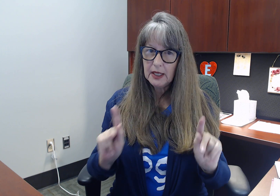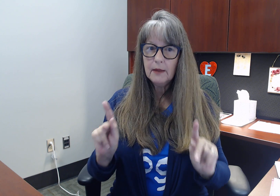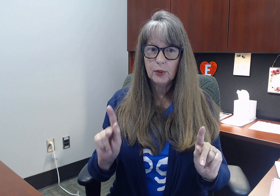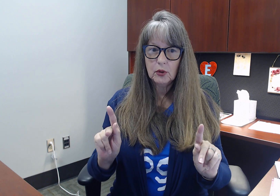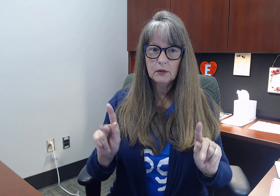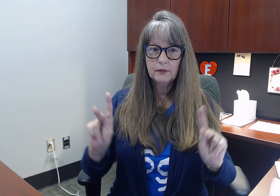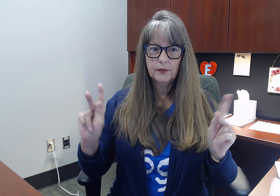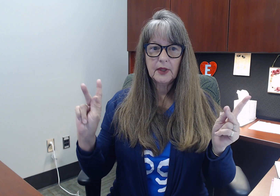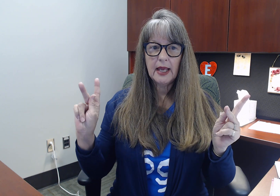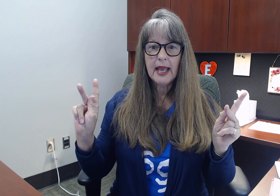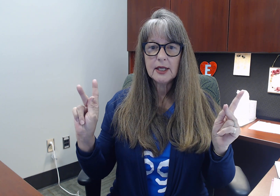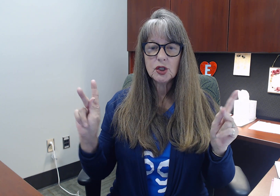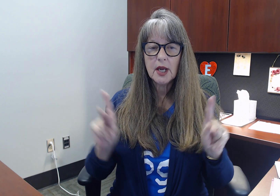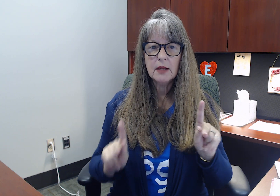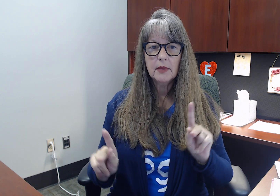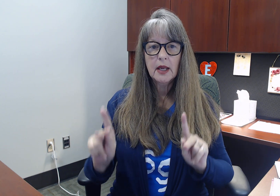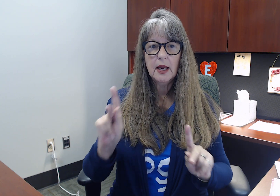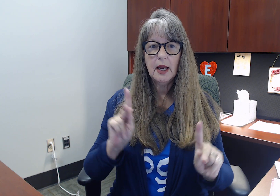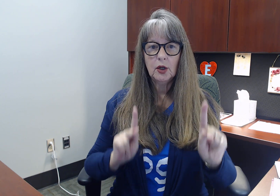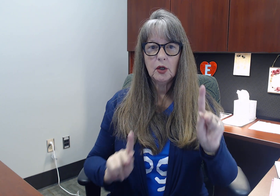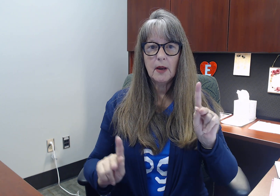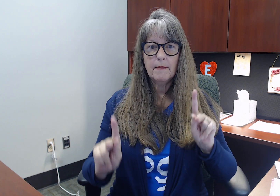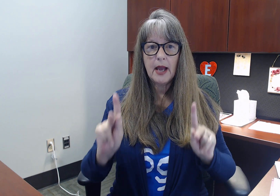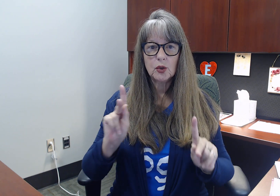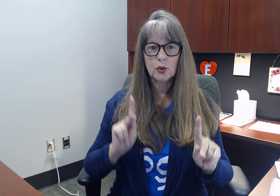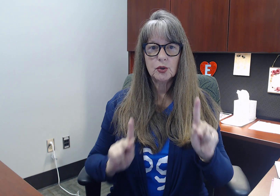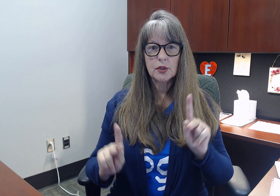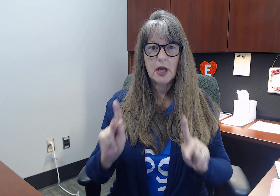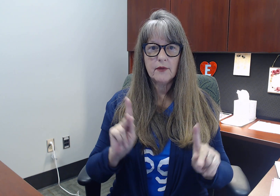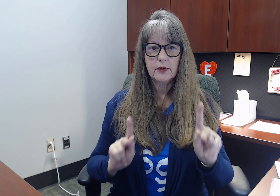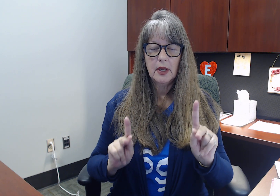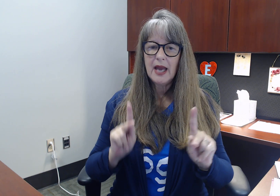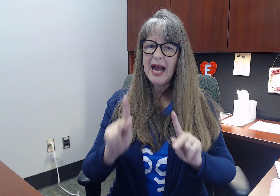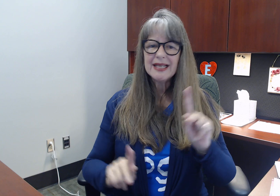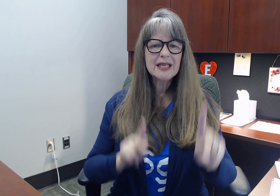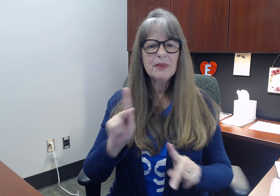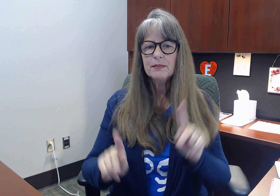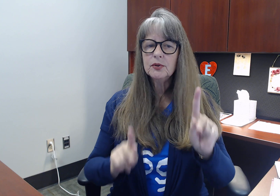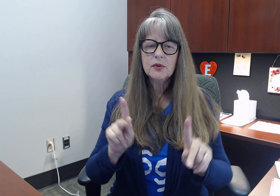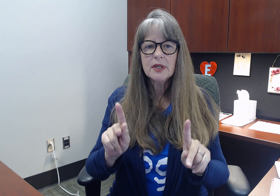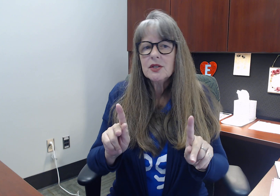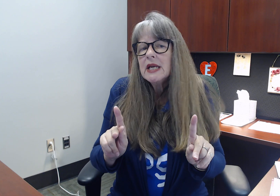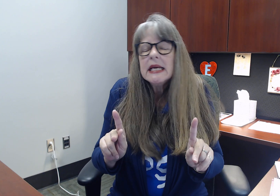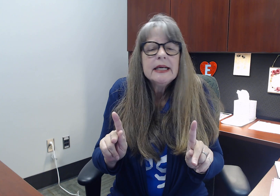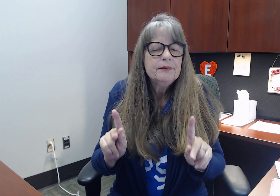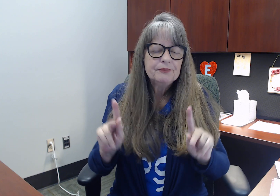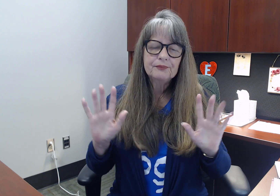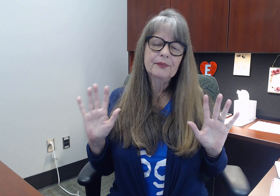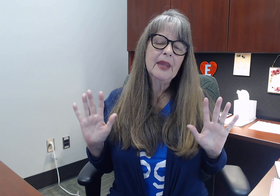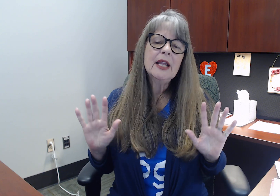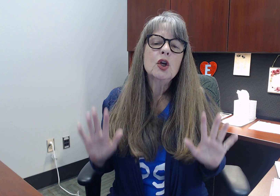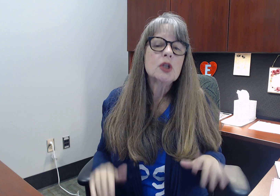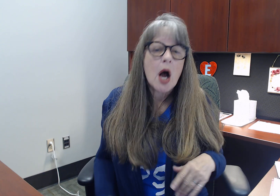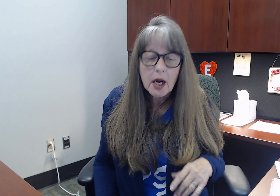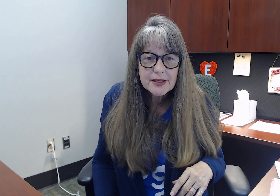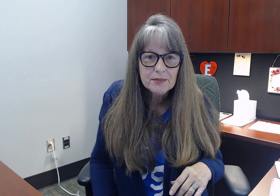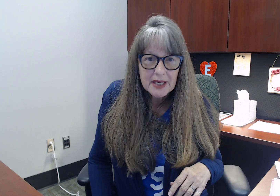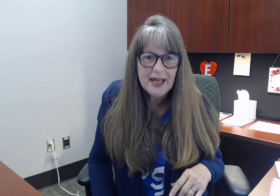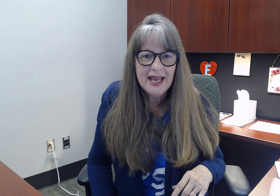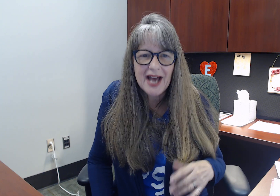People, K hand shape, and you come back towards yourself. I see people do this. It looks odd to me. I don't